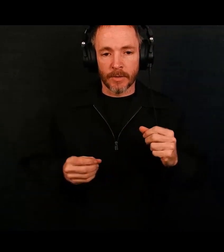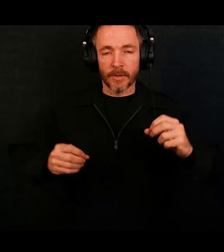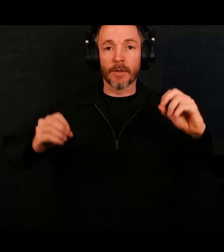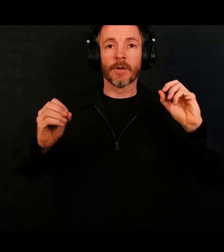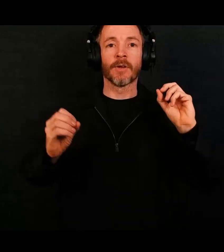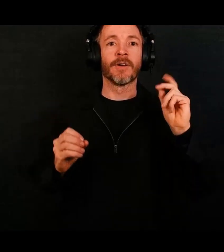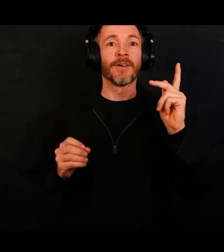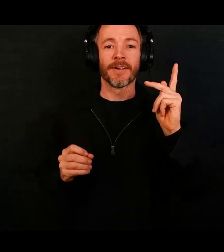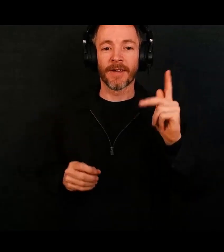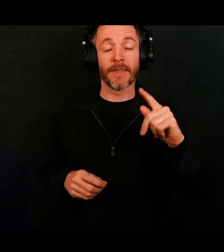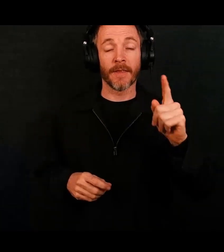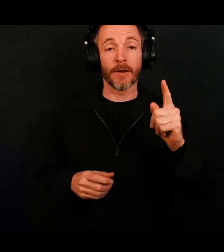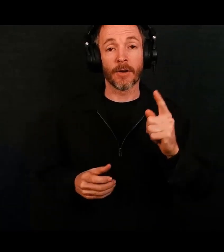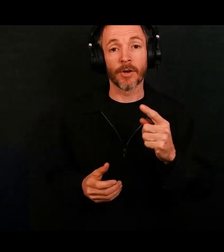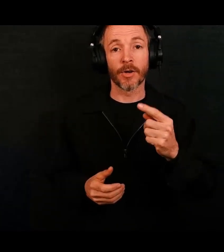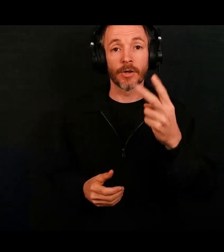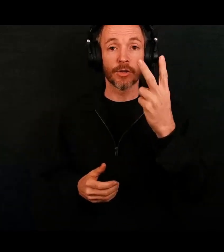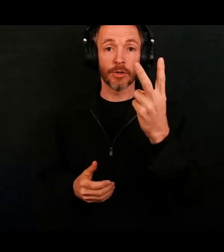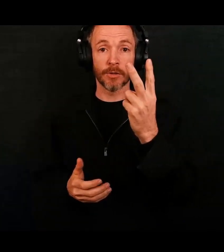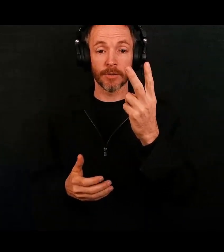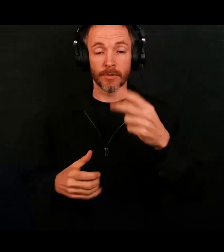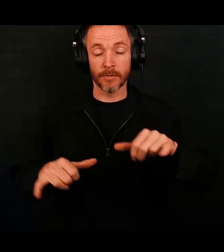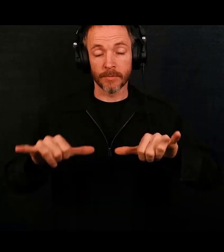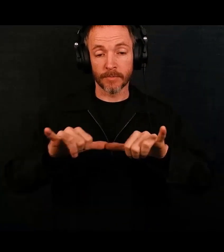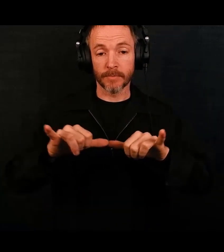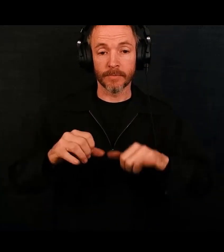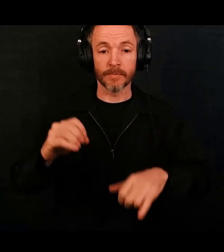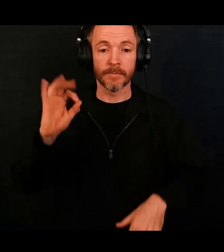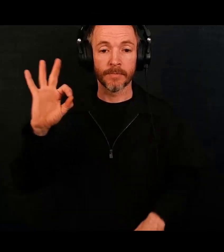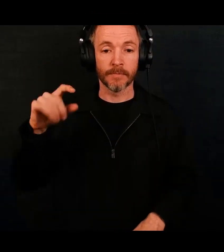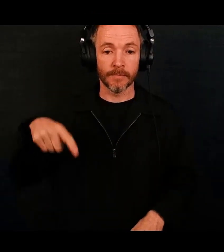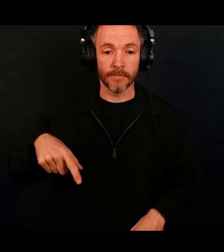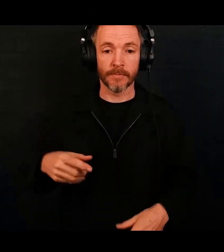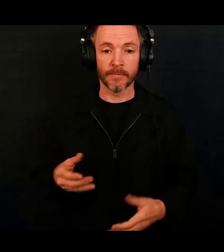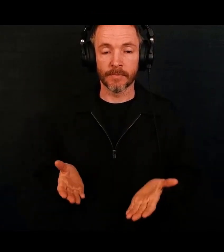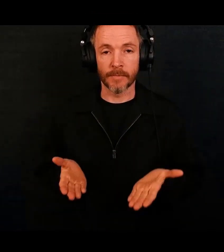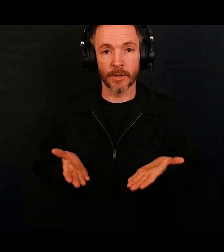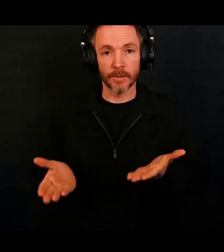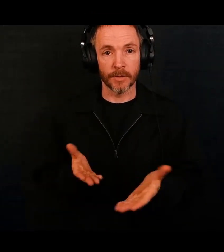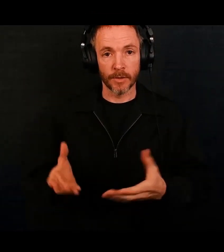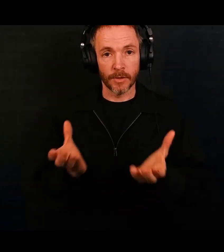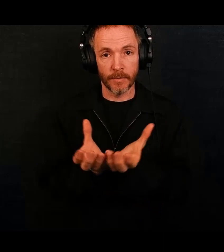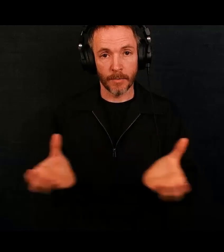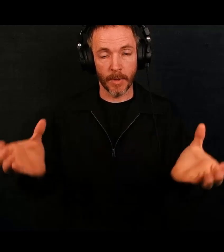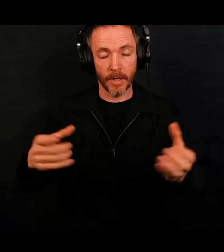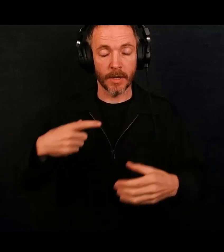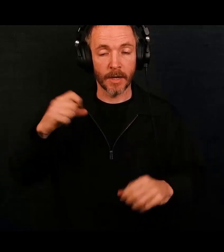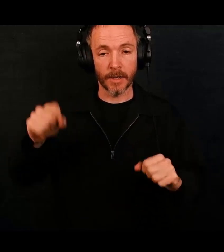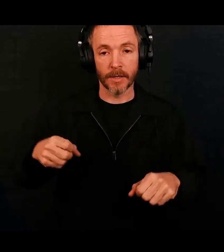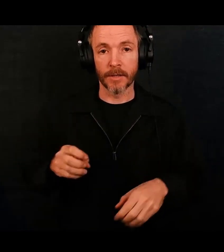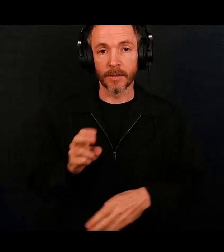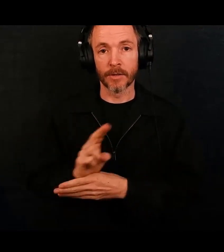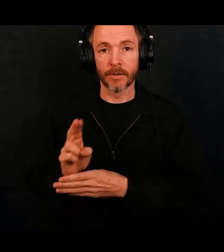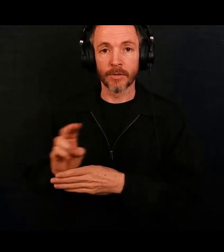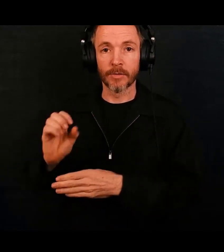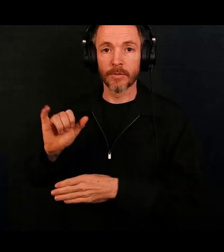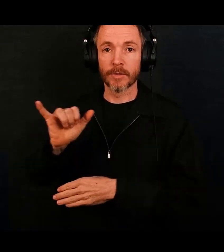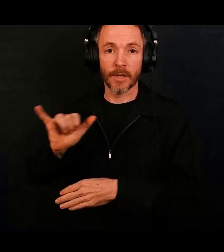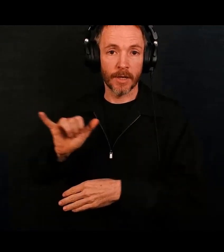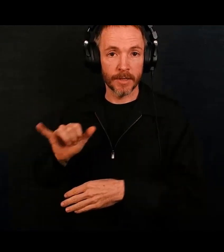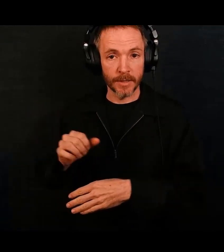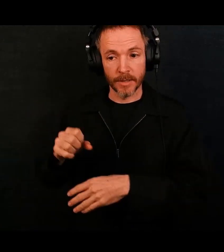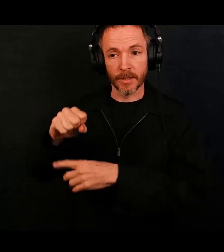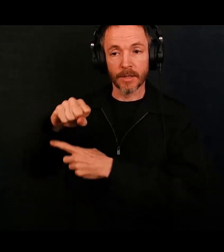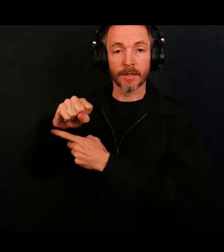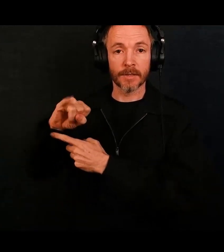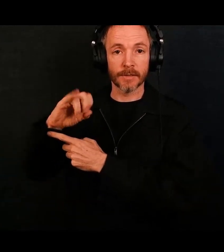to. Okay, there are two sizes of this serving pan that I could use as a sink right here. I could